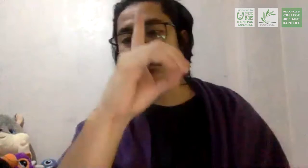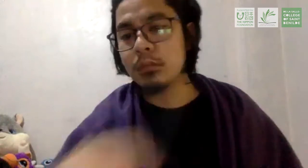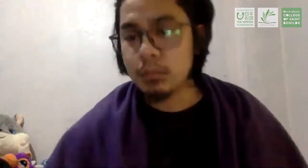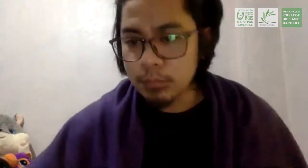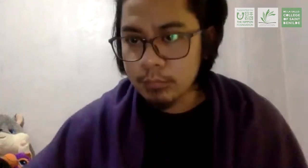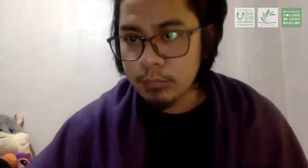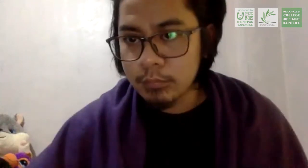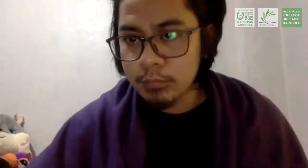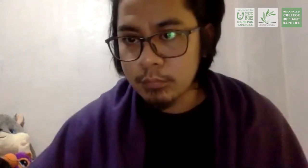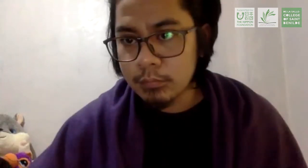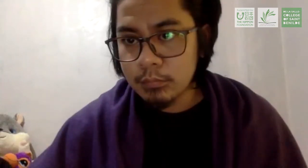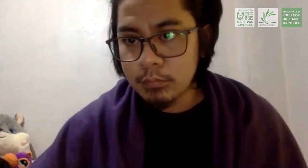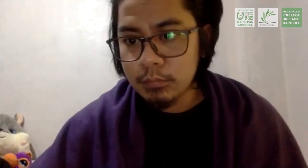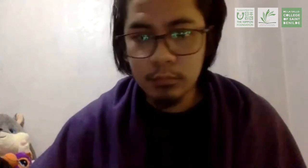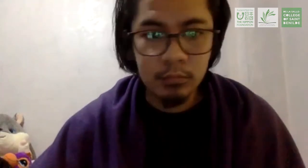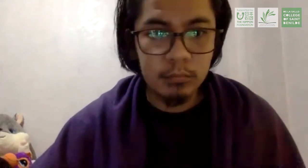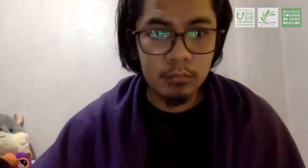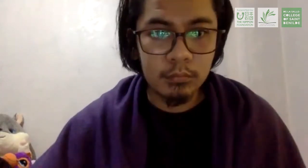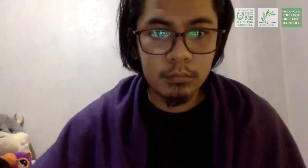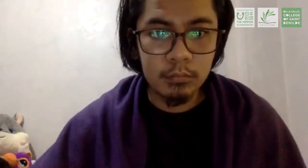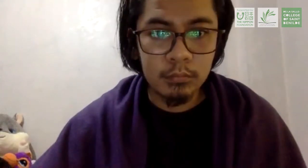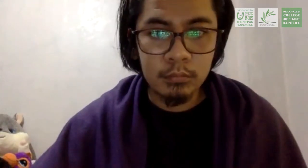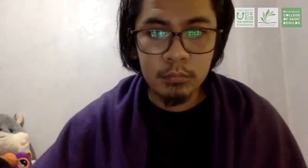neither. So the answer is letter D.